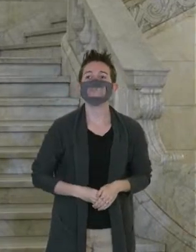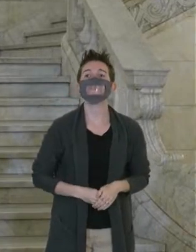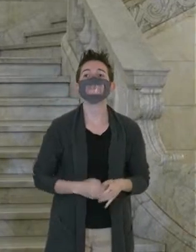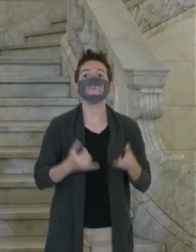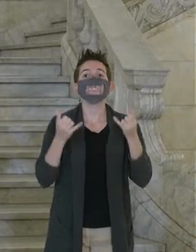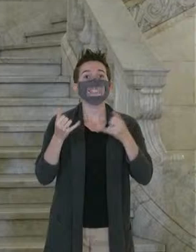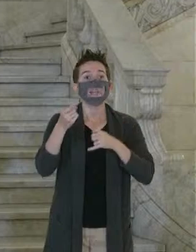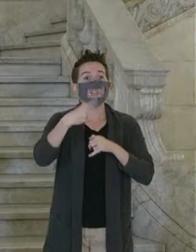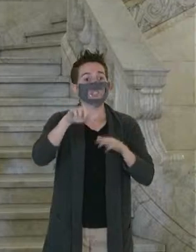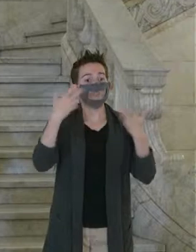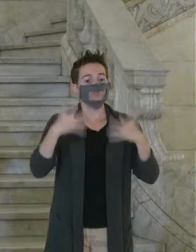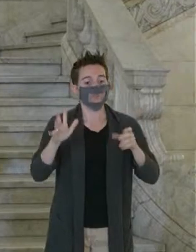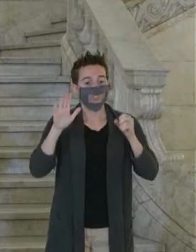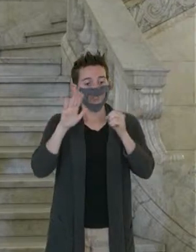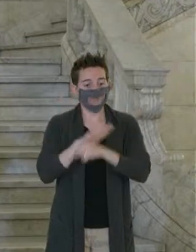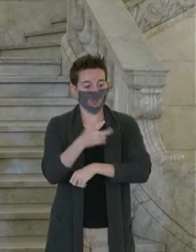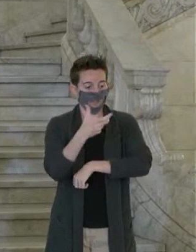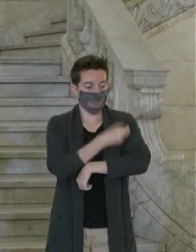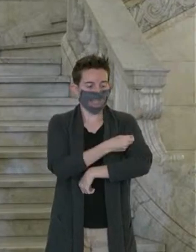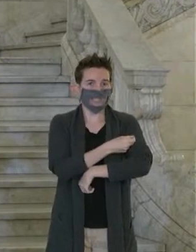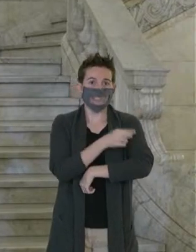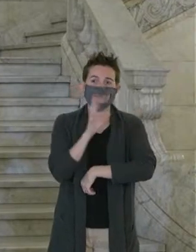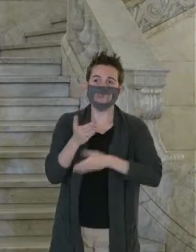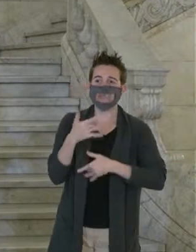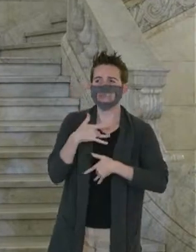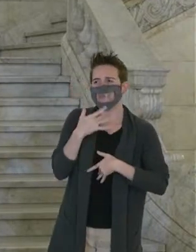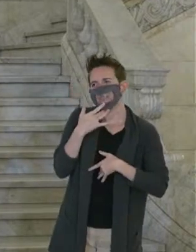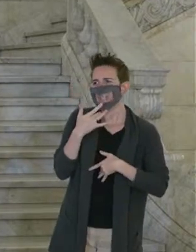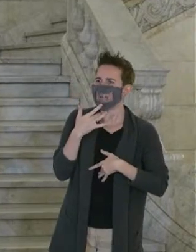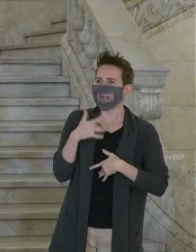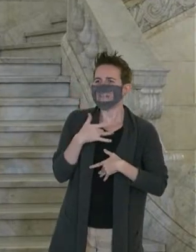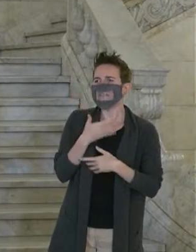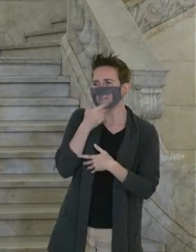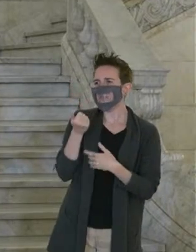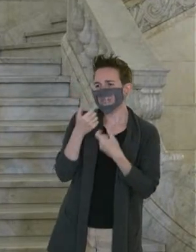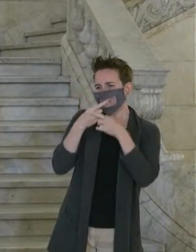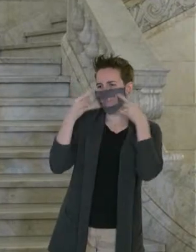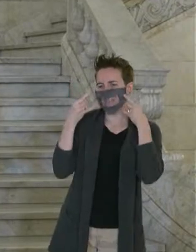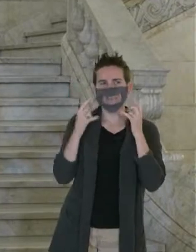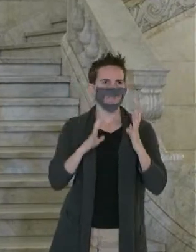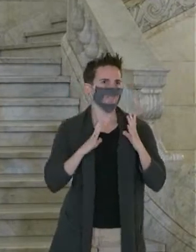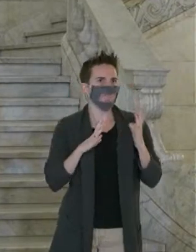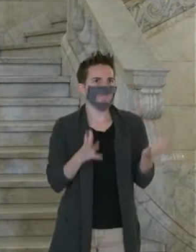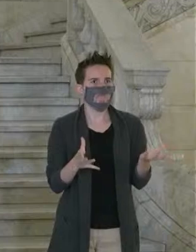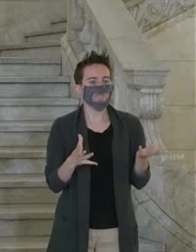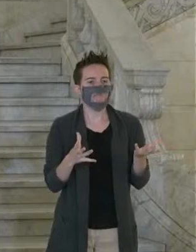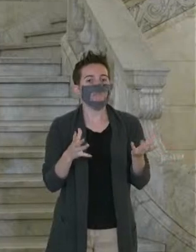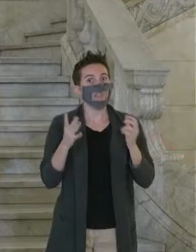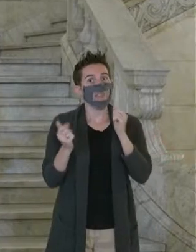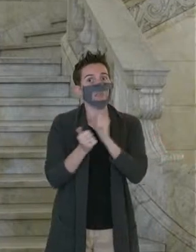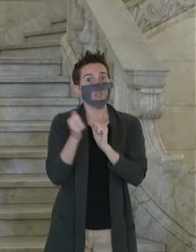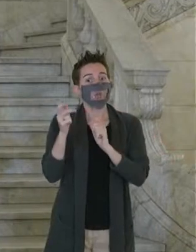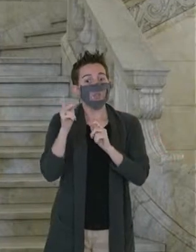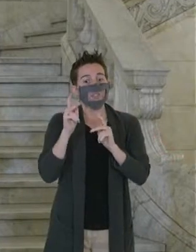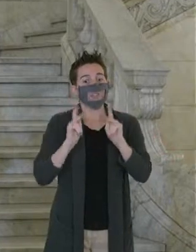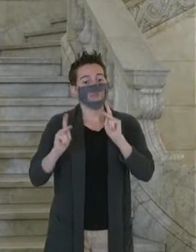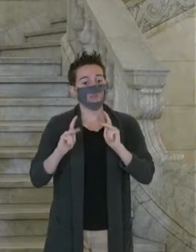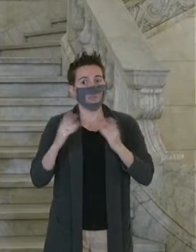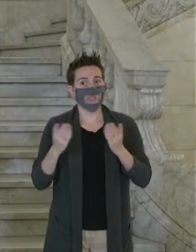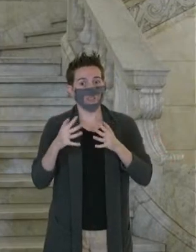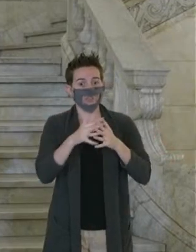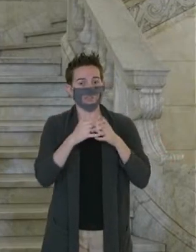Now, those who have been fully vaccinated may still want to wear a mask. We understand that. The majority of Americans haven't been